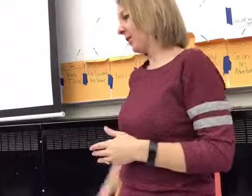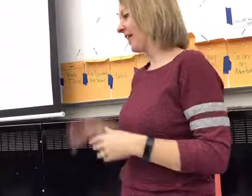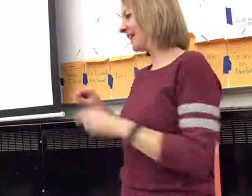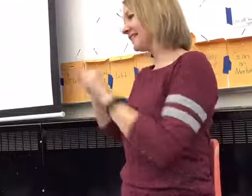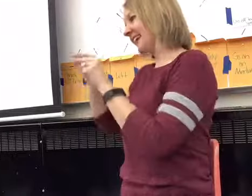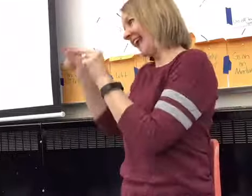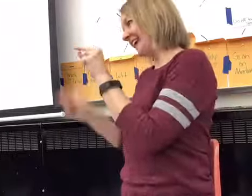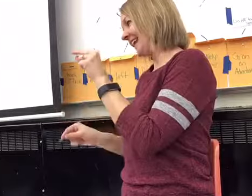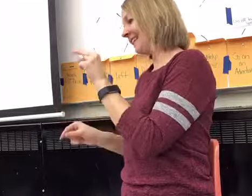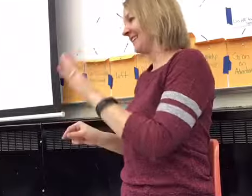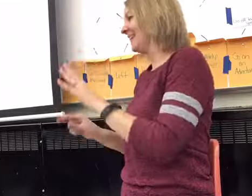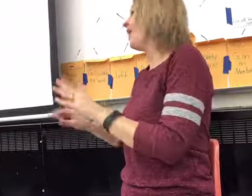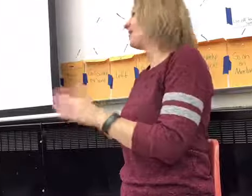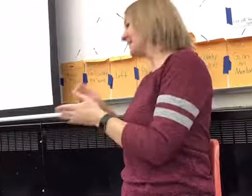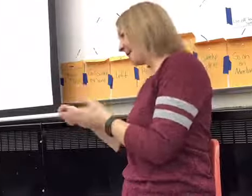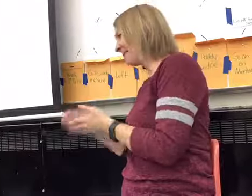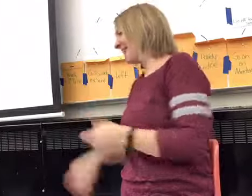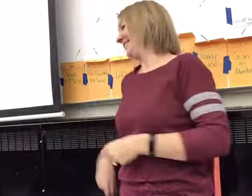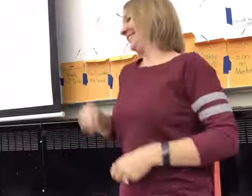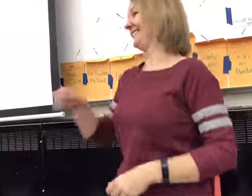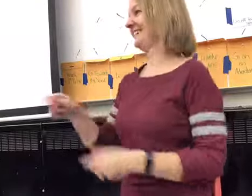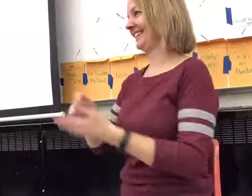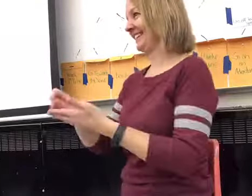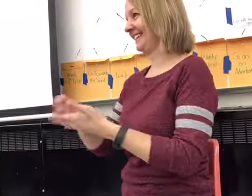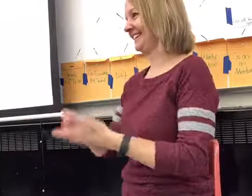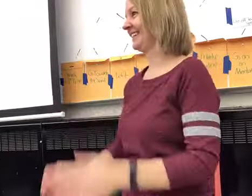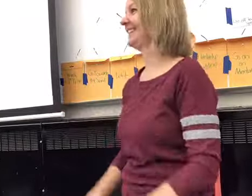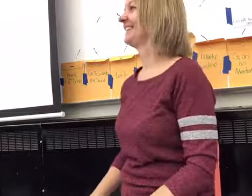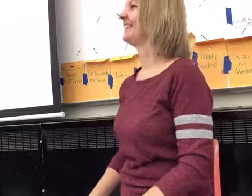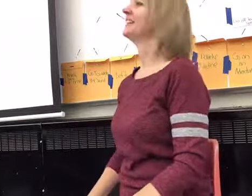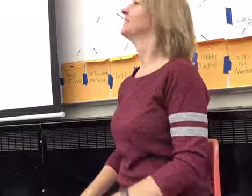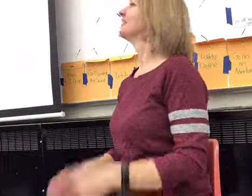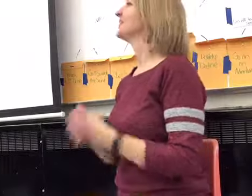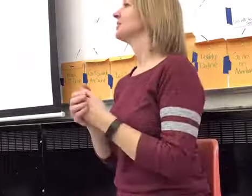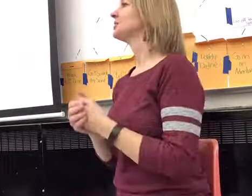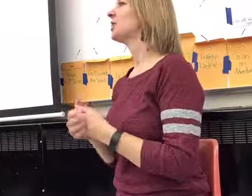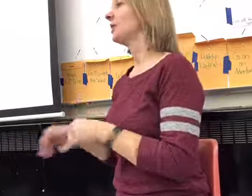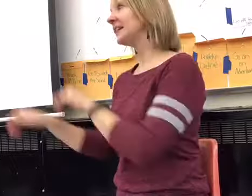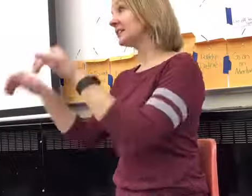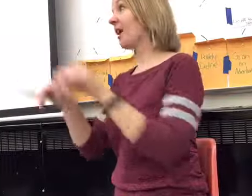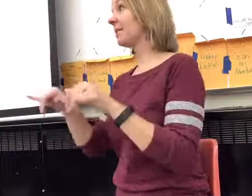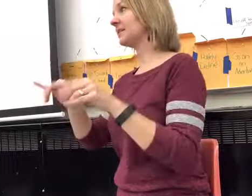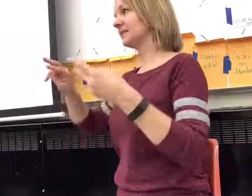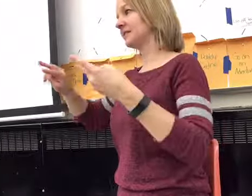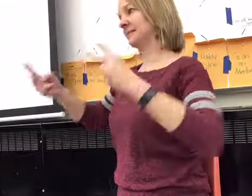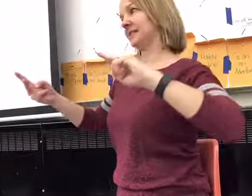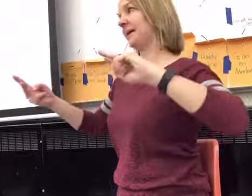City. That's a common thing that people misdo on this. Now, when you come into Ellis